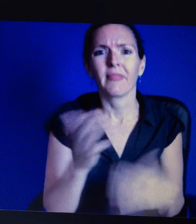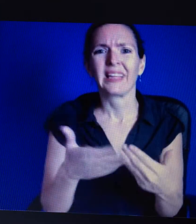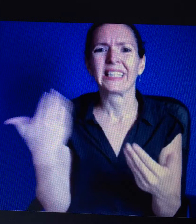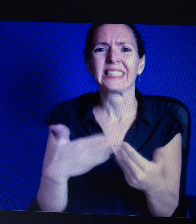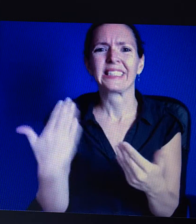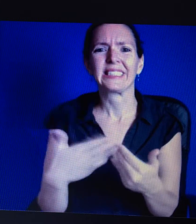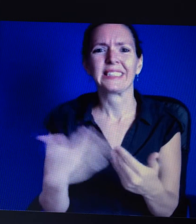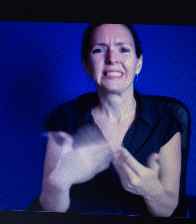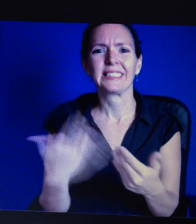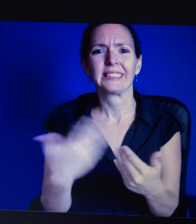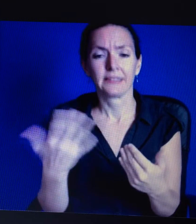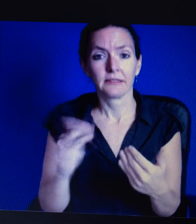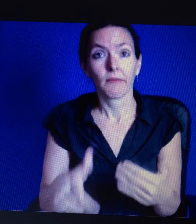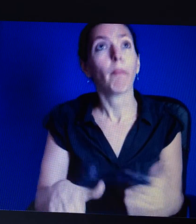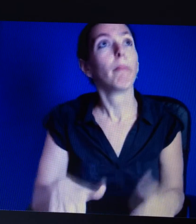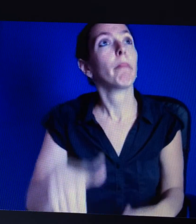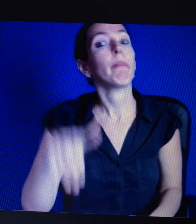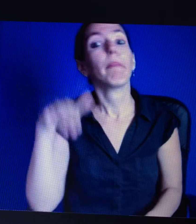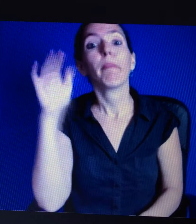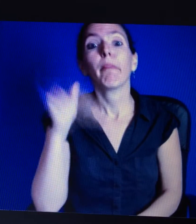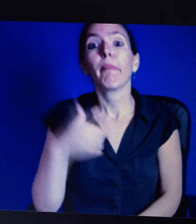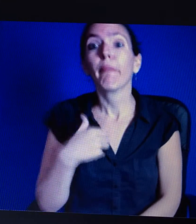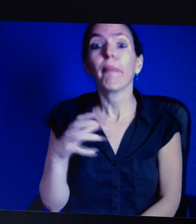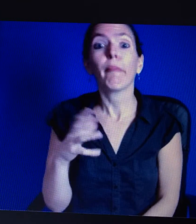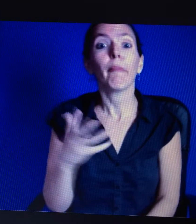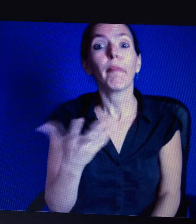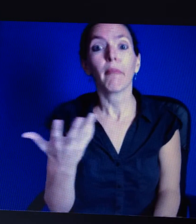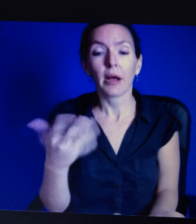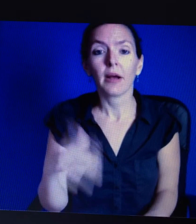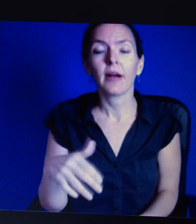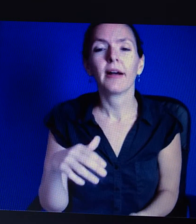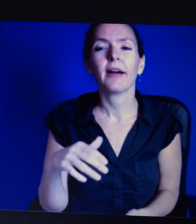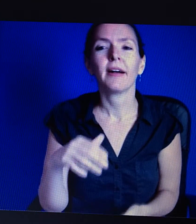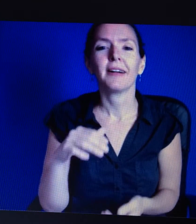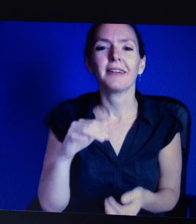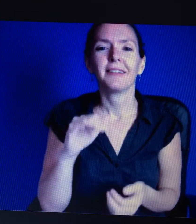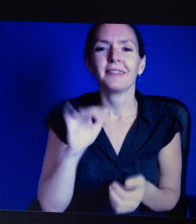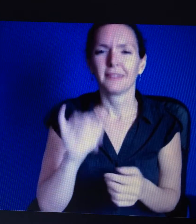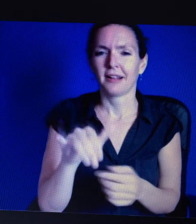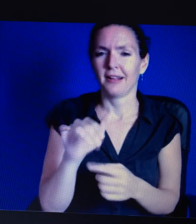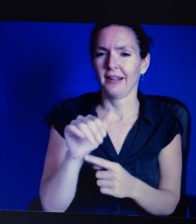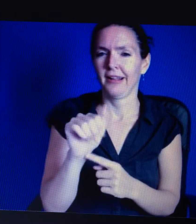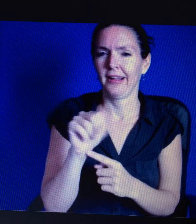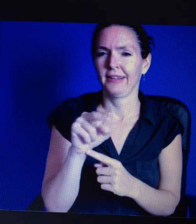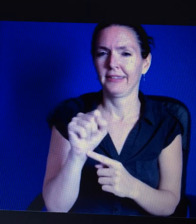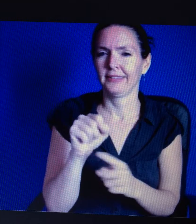this sign name, and this sign name. It's really easy to remember. And you grow up and you have that sign name.